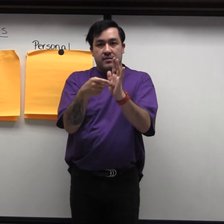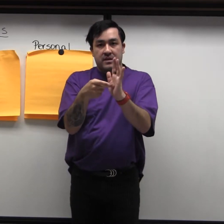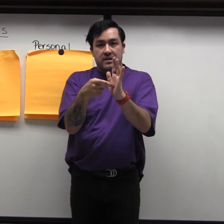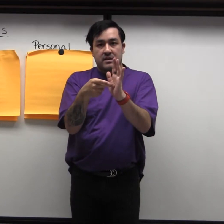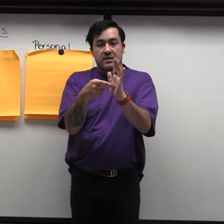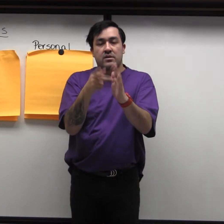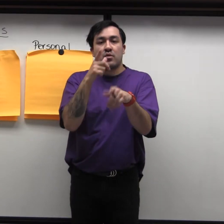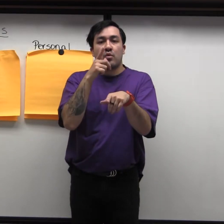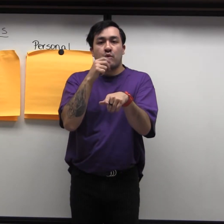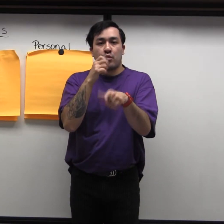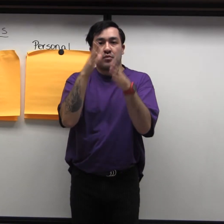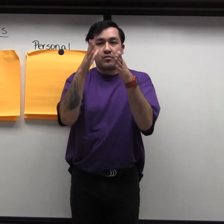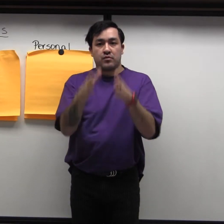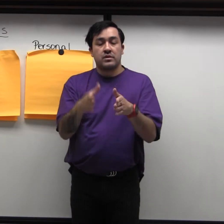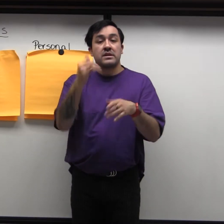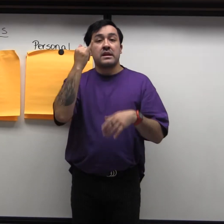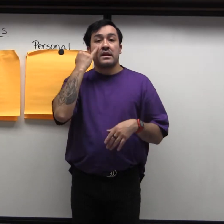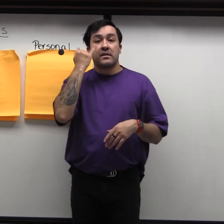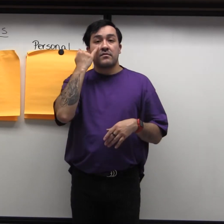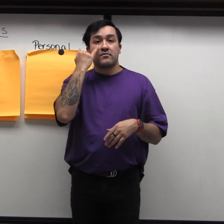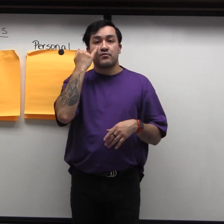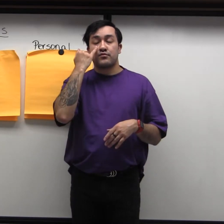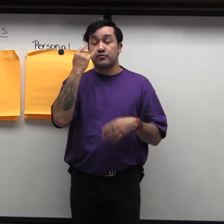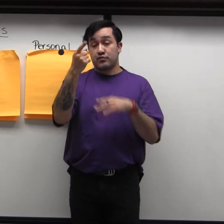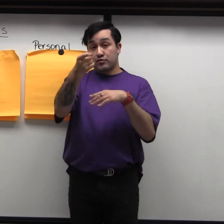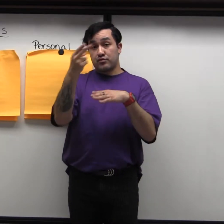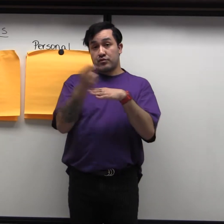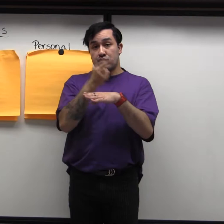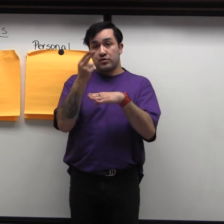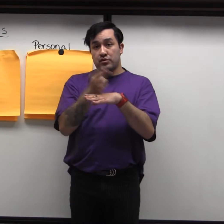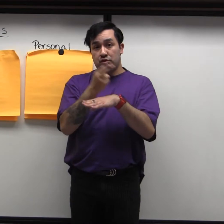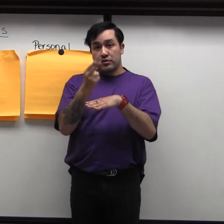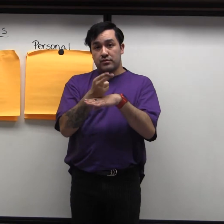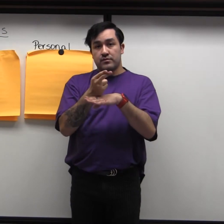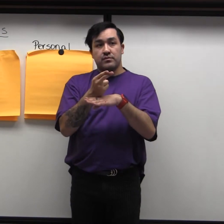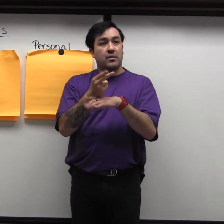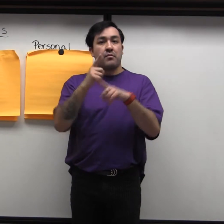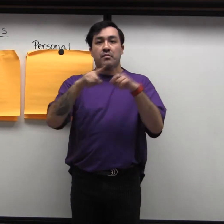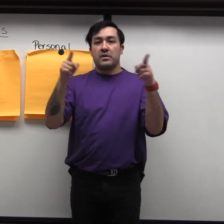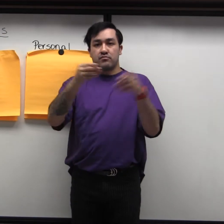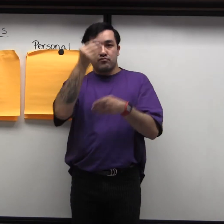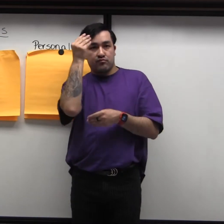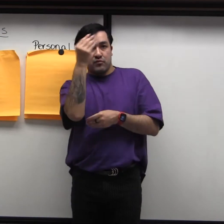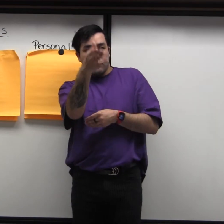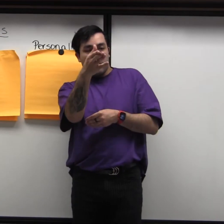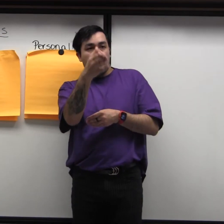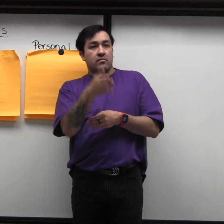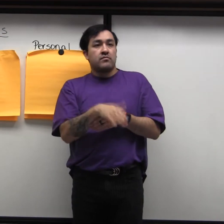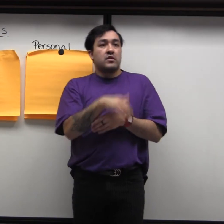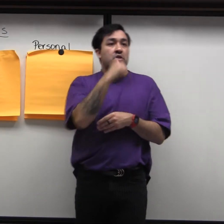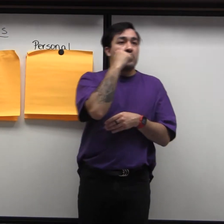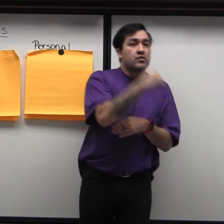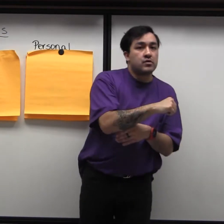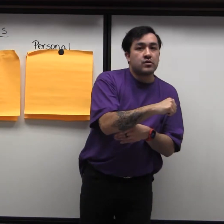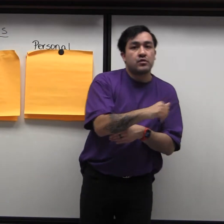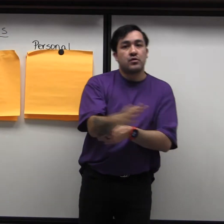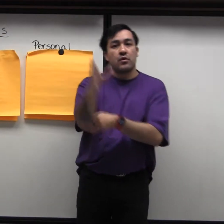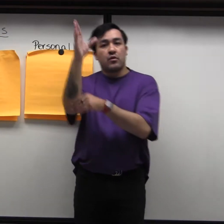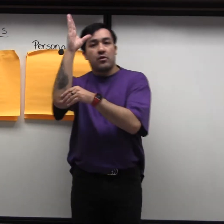meaning in ASL. So in English, pronouns always have meaning because the he, she just lets the